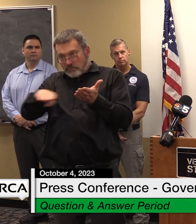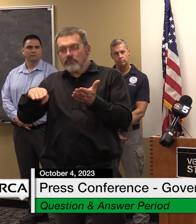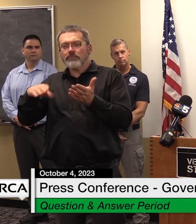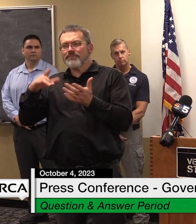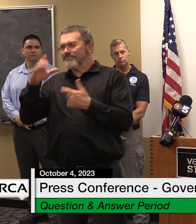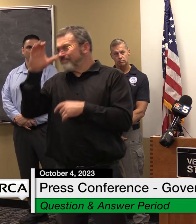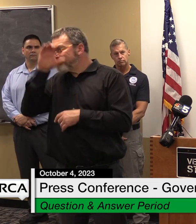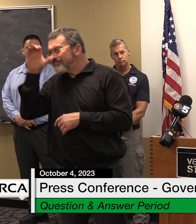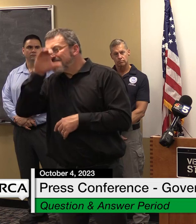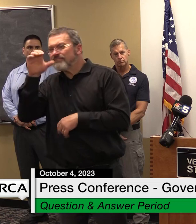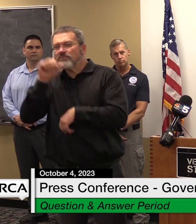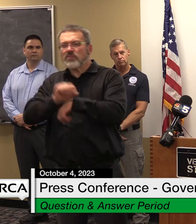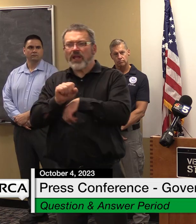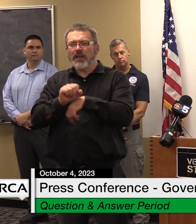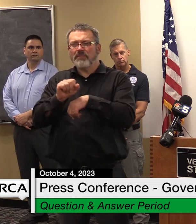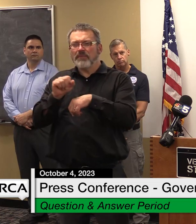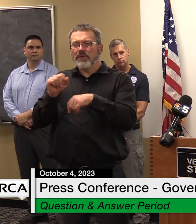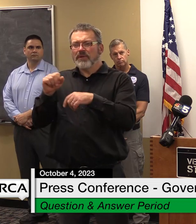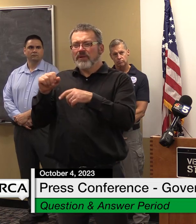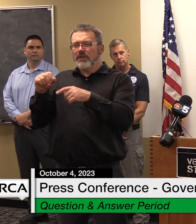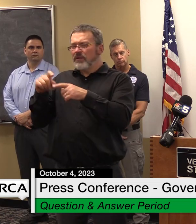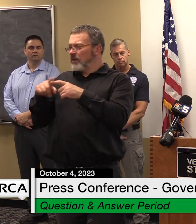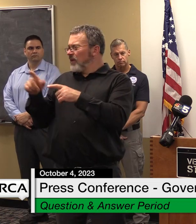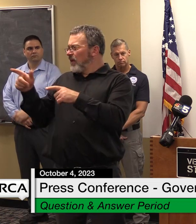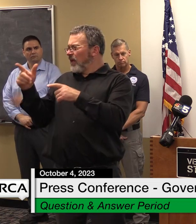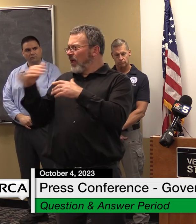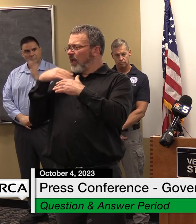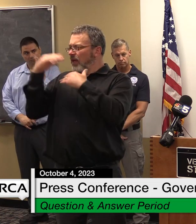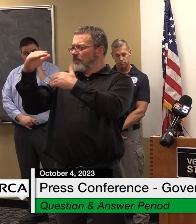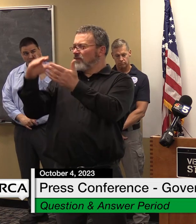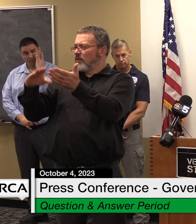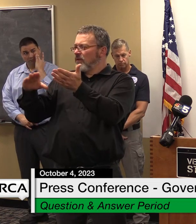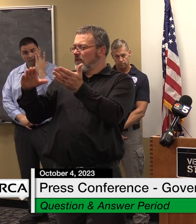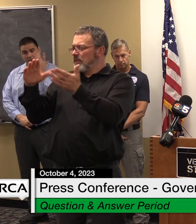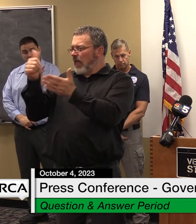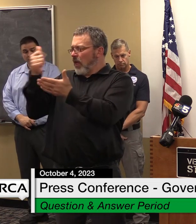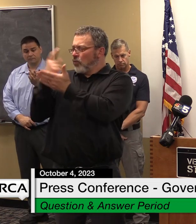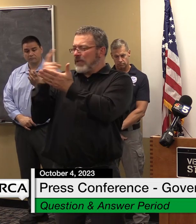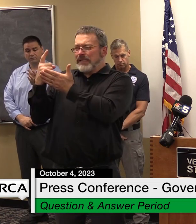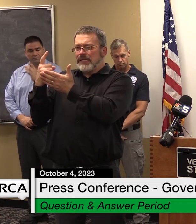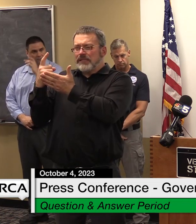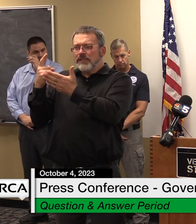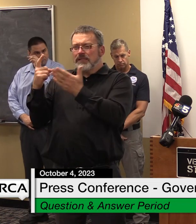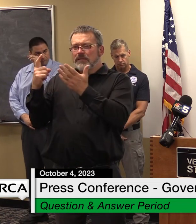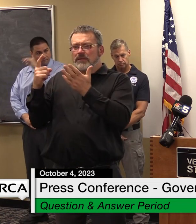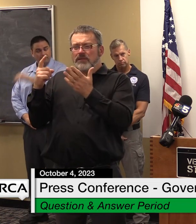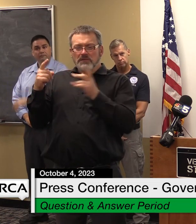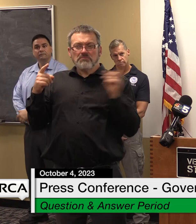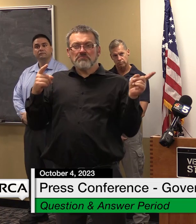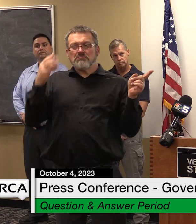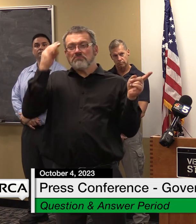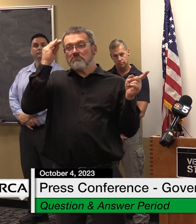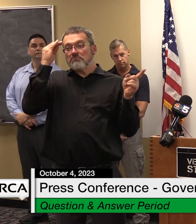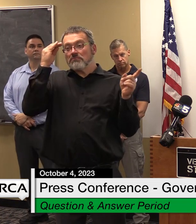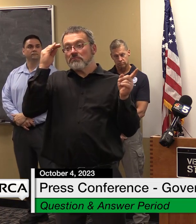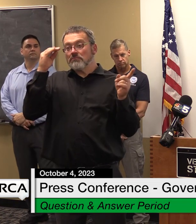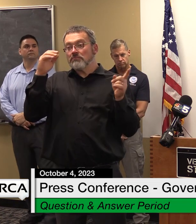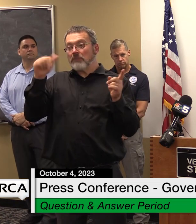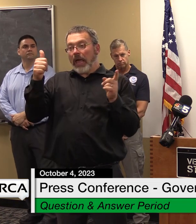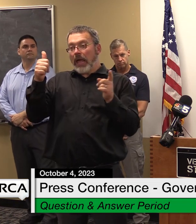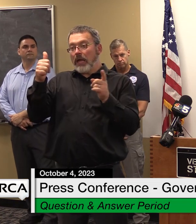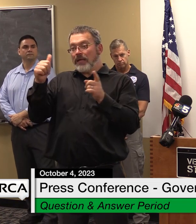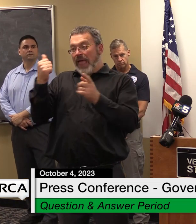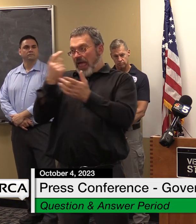waiver period of 10 weeks, I think. Have you considered waiving this period of time where people have to be looking for work in order to